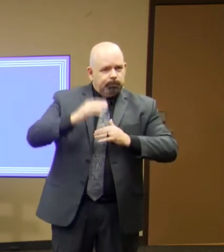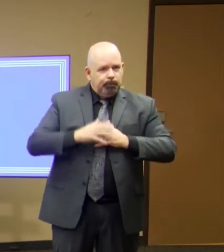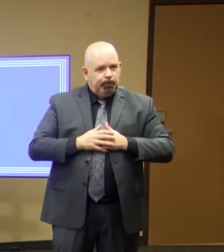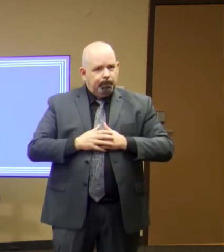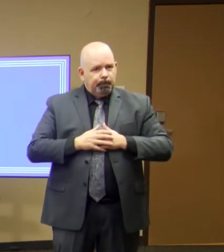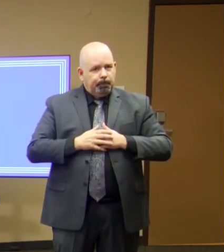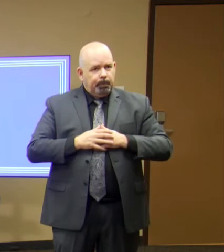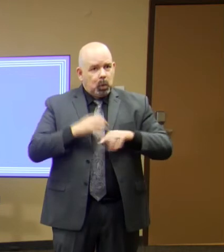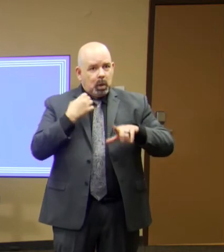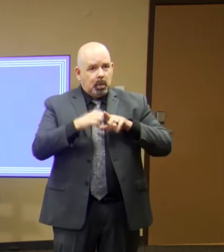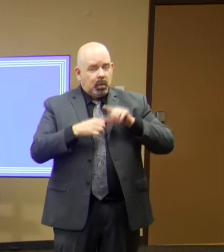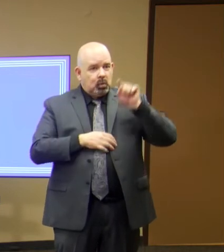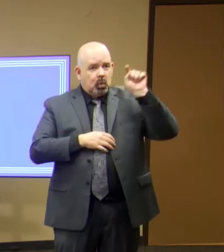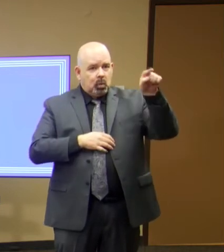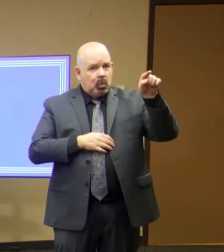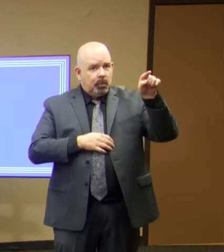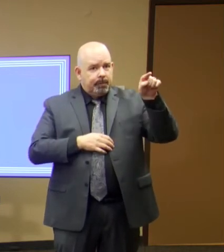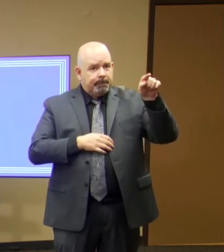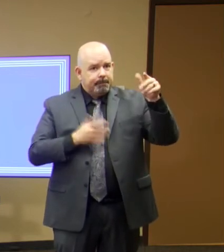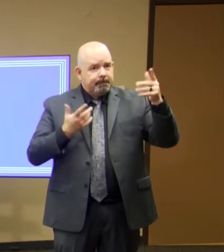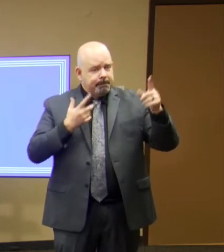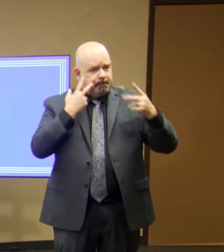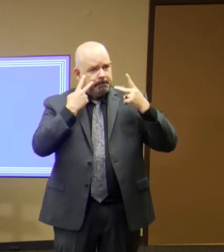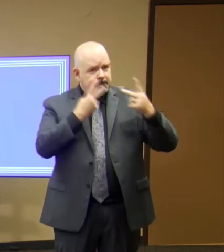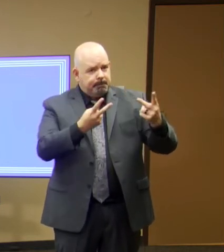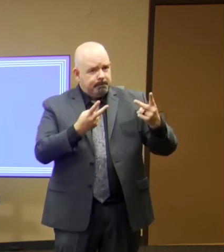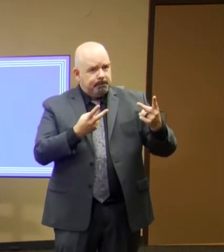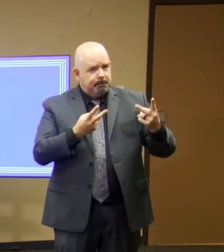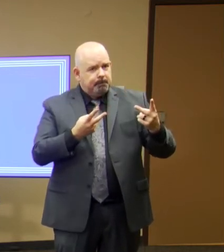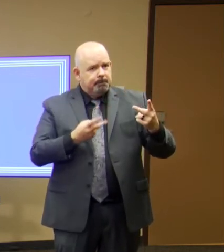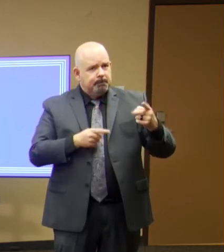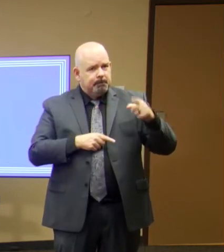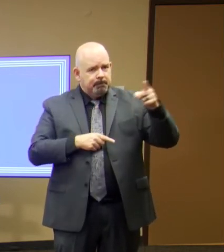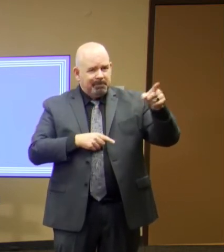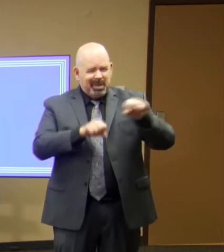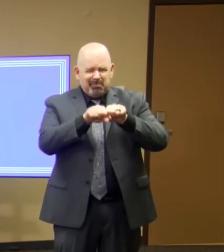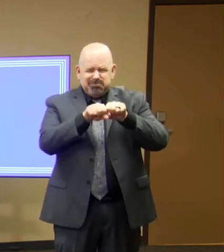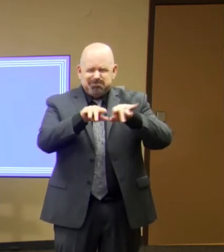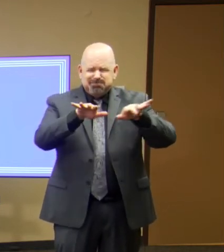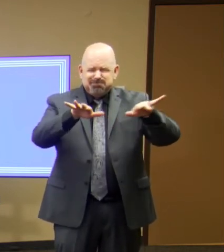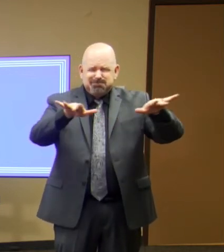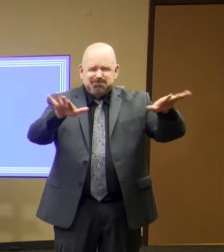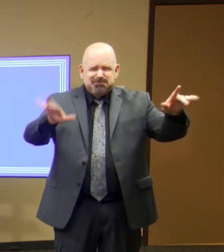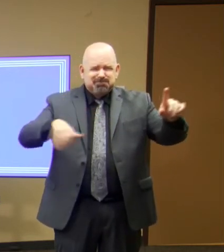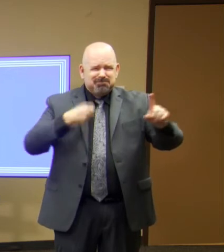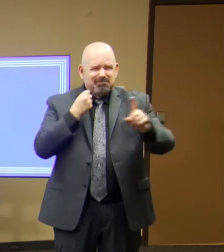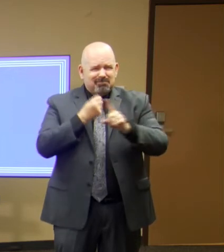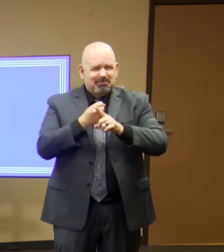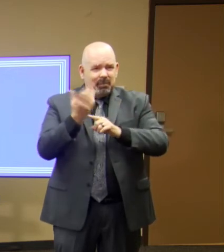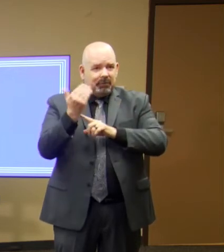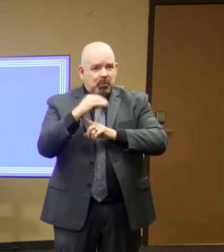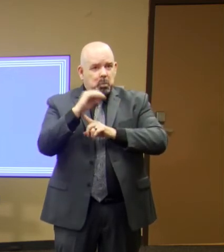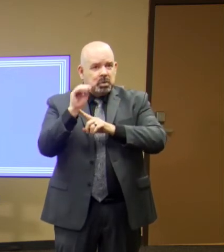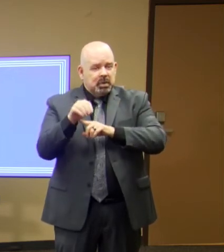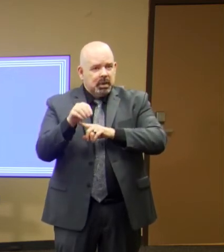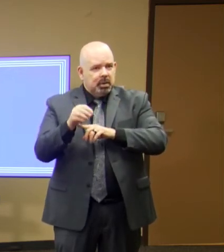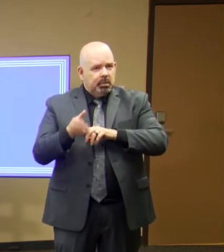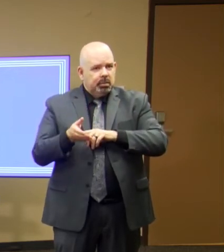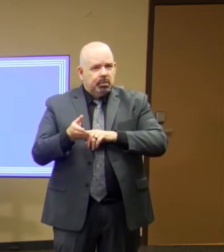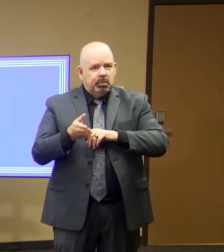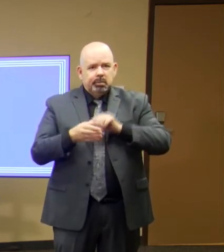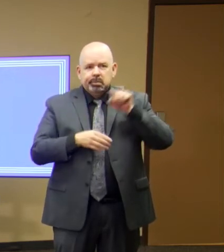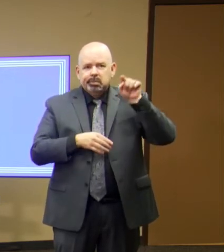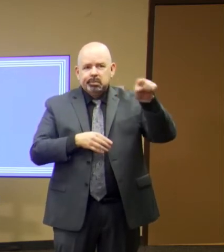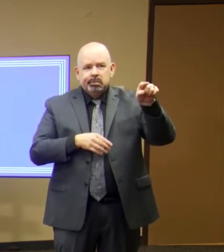into, you have the sort of community spread where you're above 15% of your beds, it doesn't stay at 15% for 7